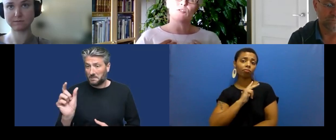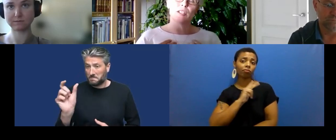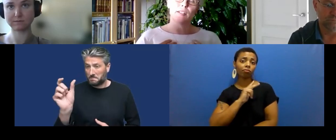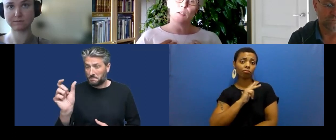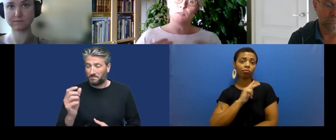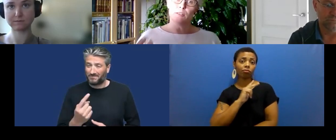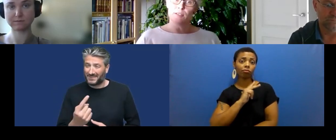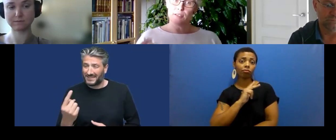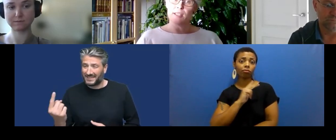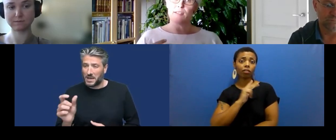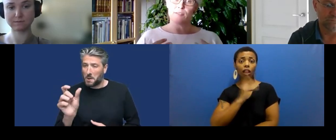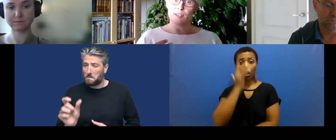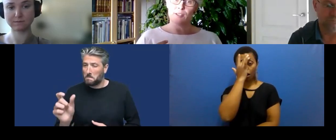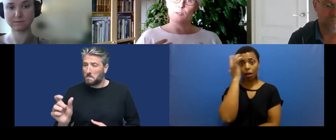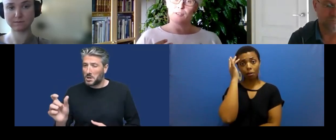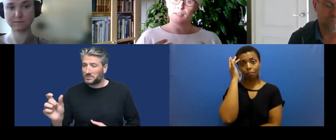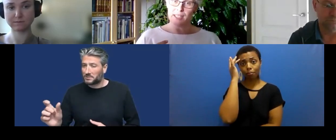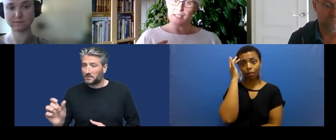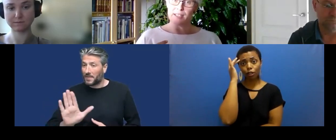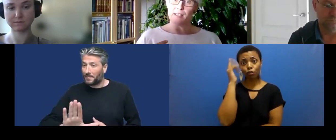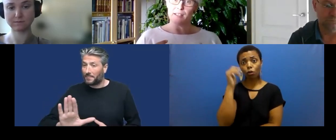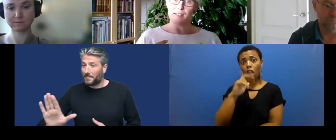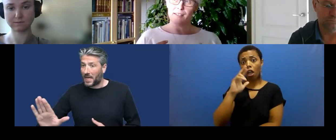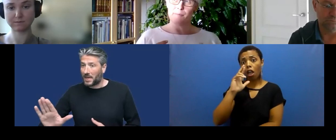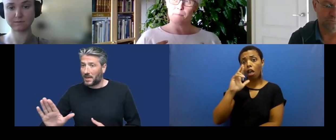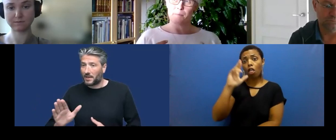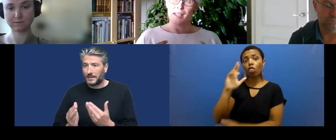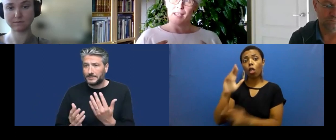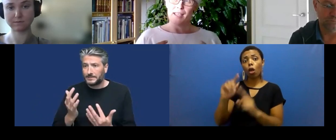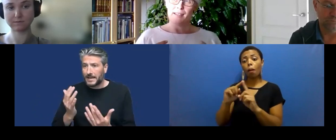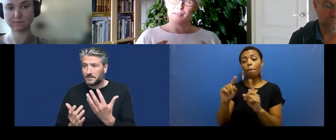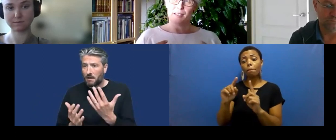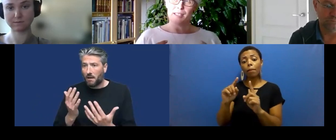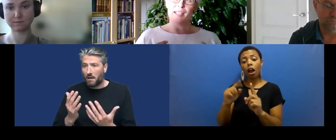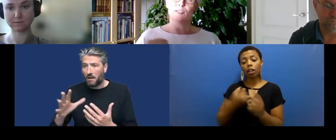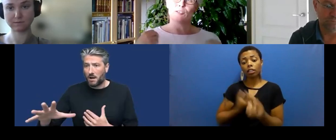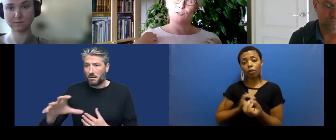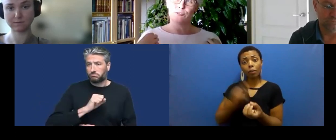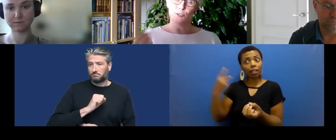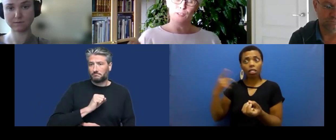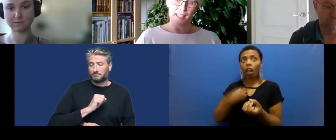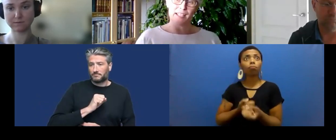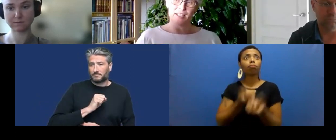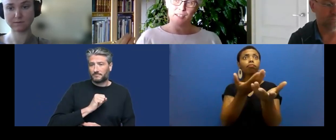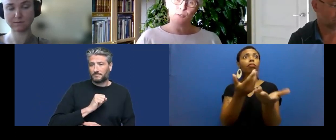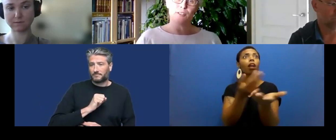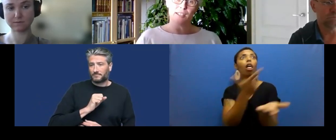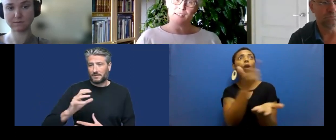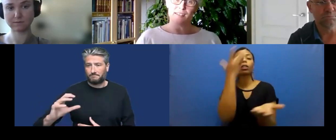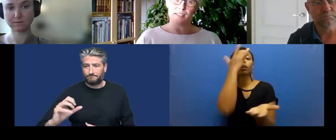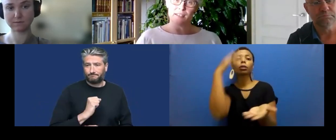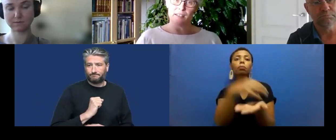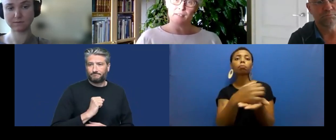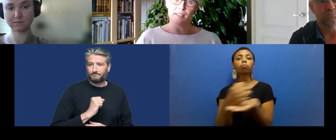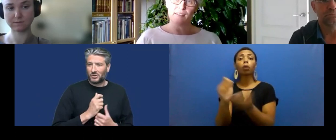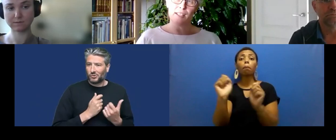is not really the owner of his or her own data, and cannot fully actually utilize